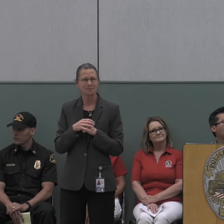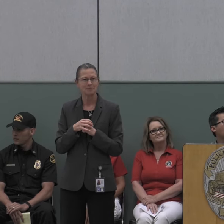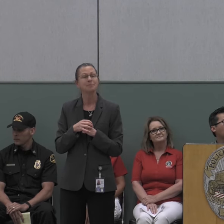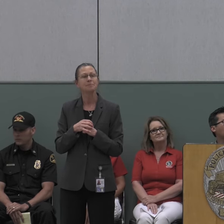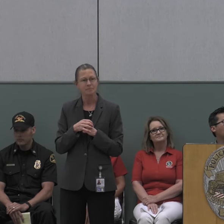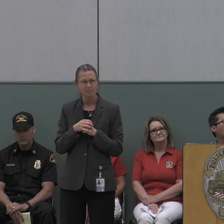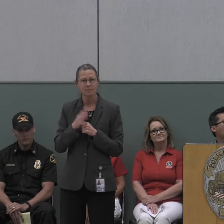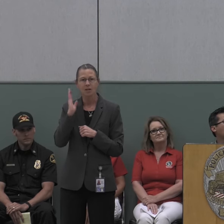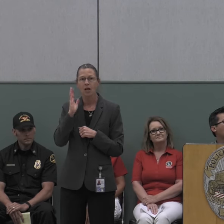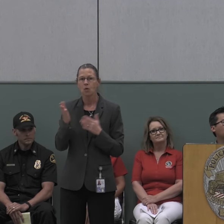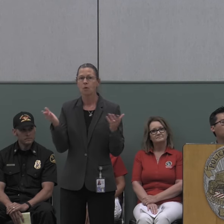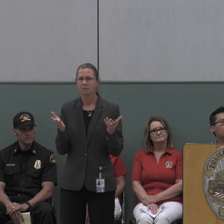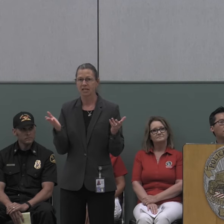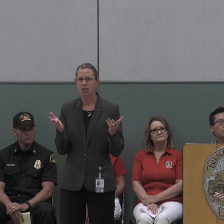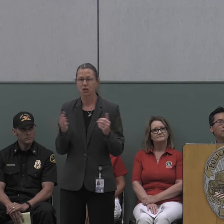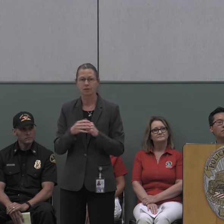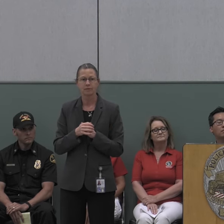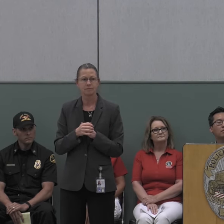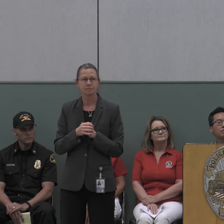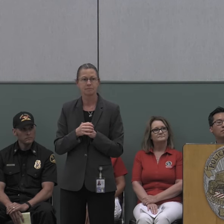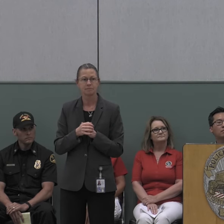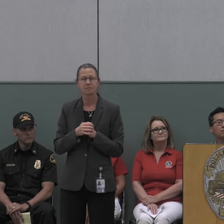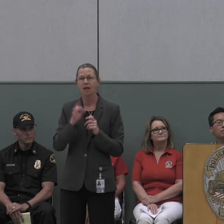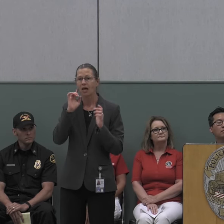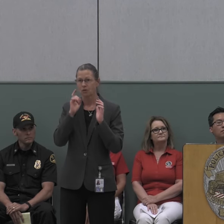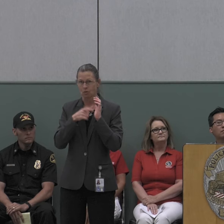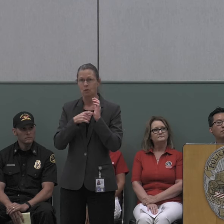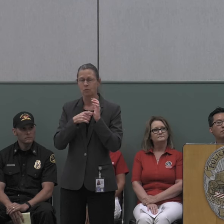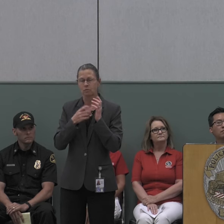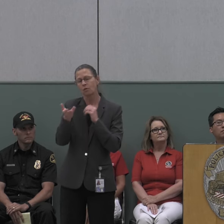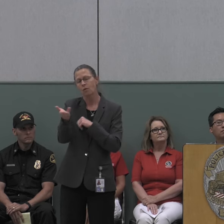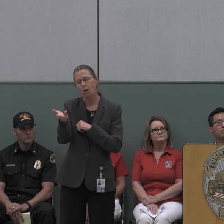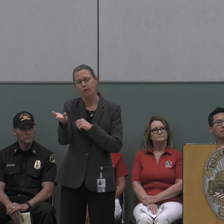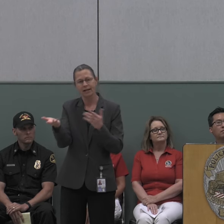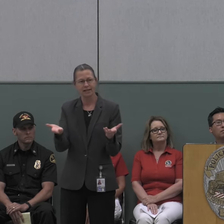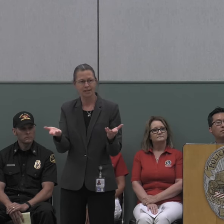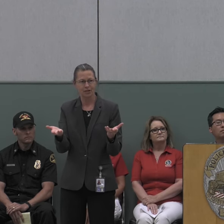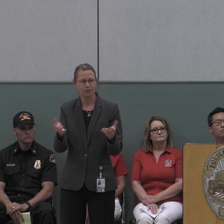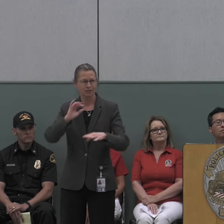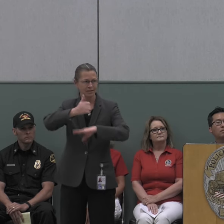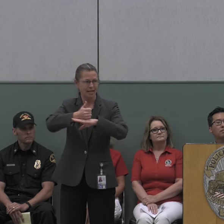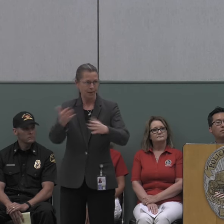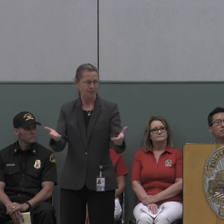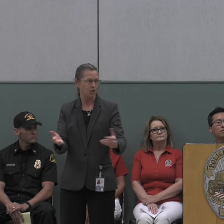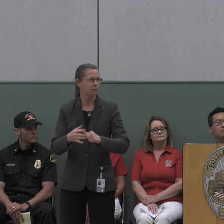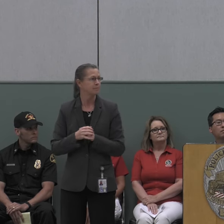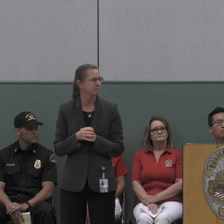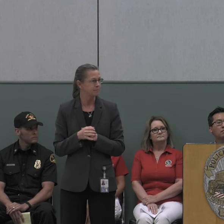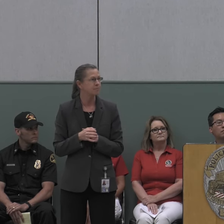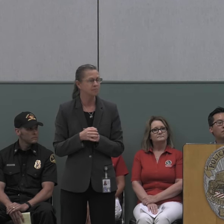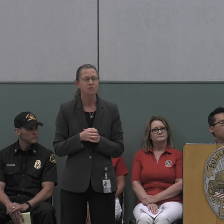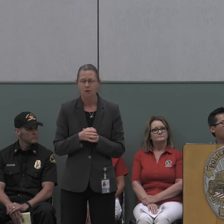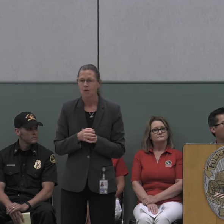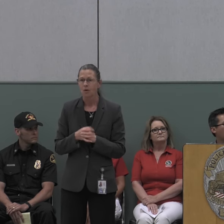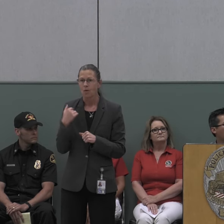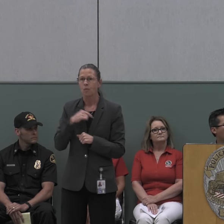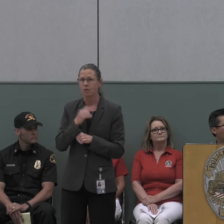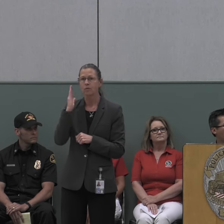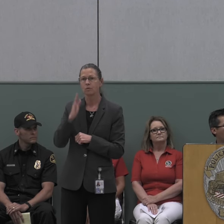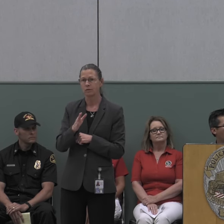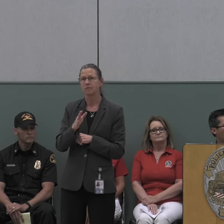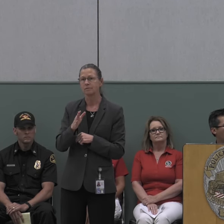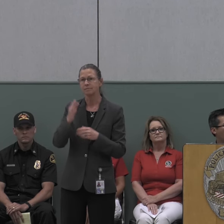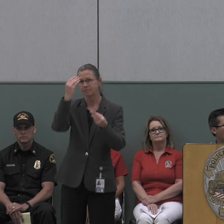It will be here and located at that center. So we will definitely get that out, put out the